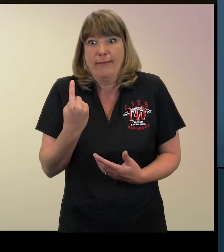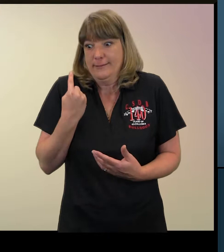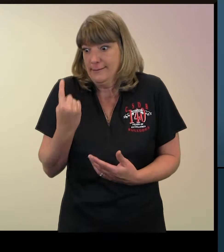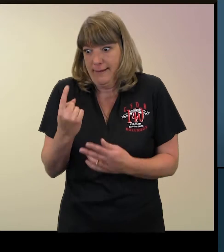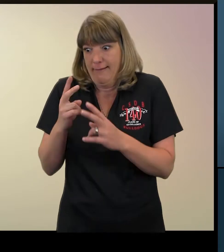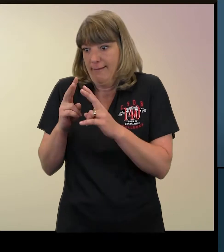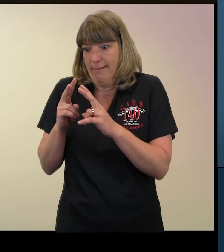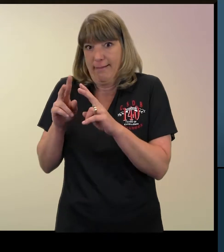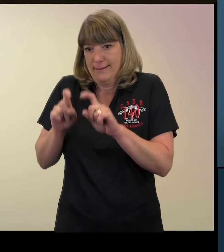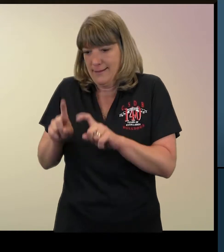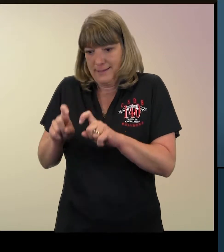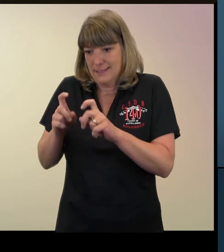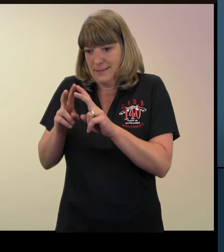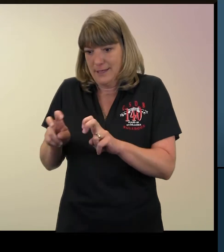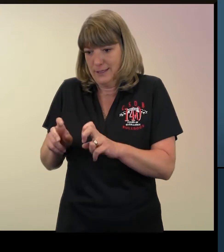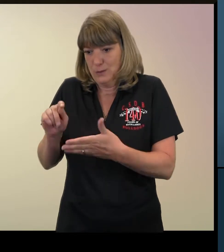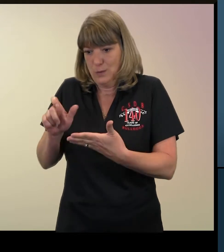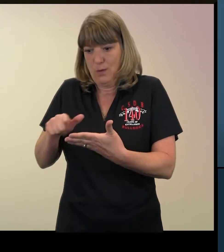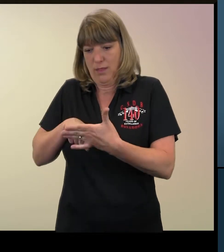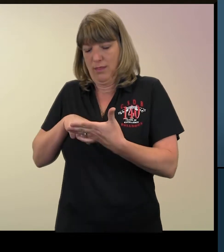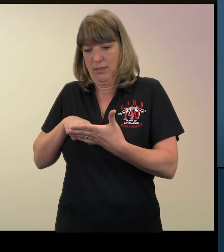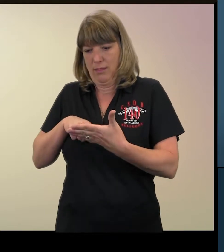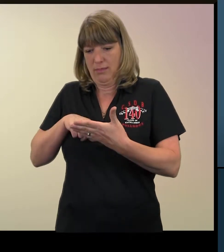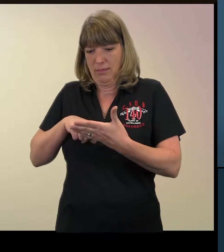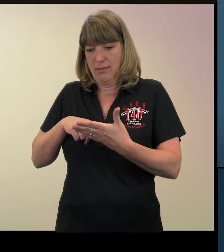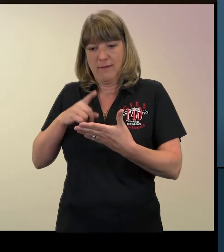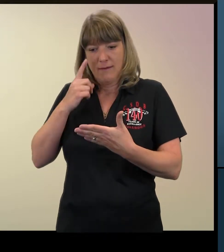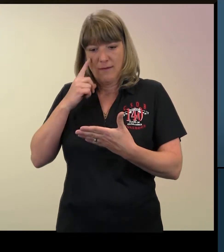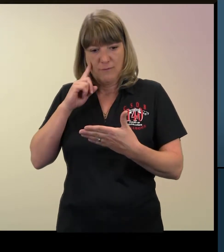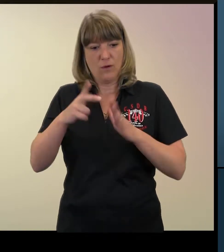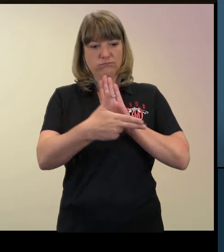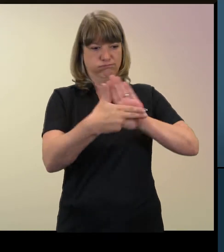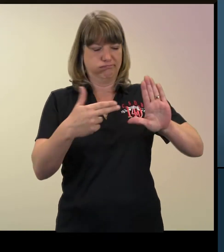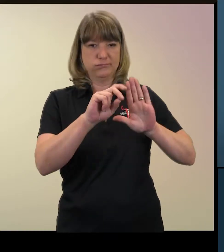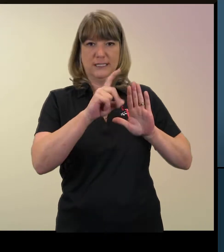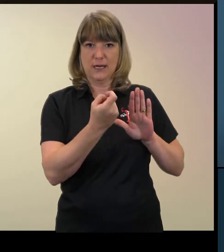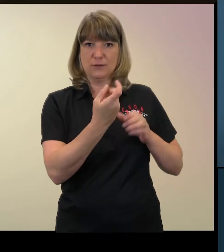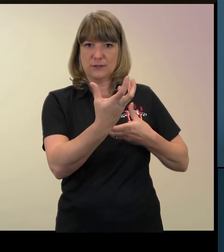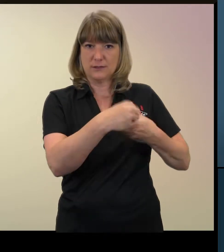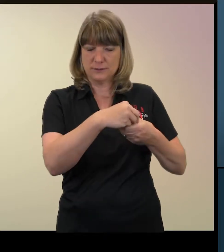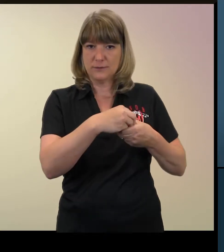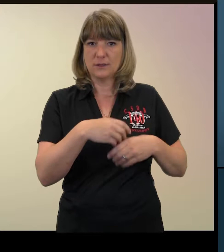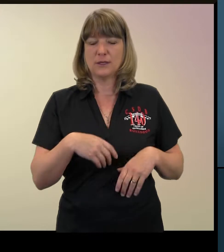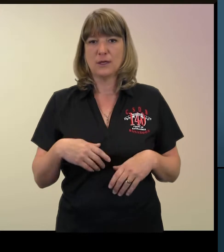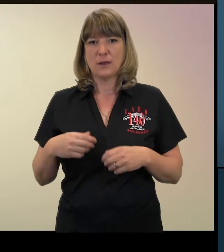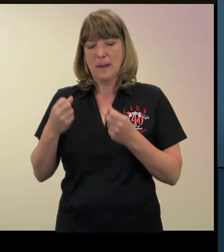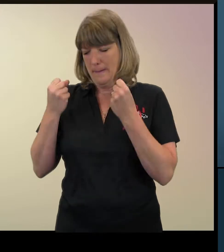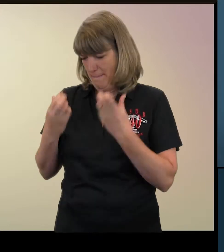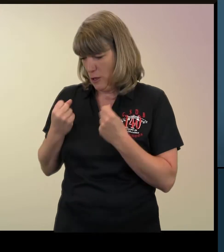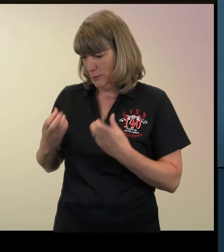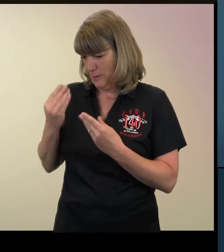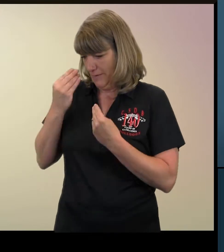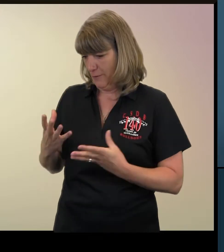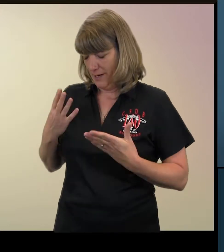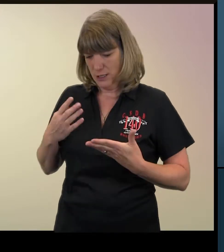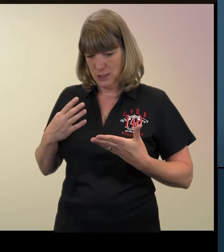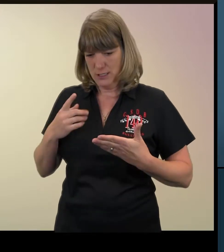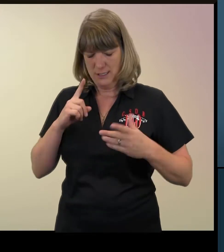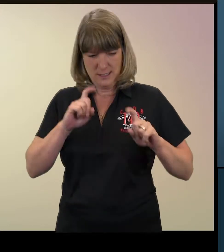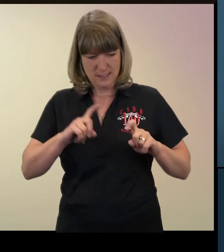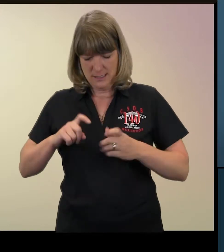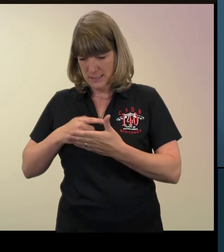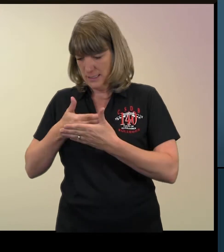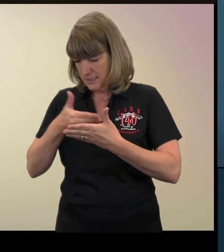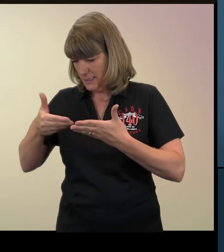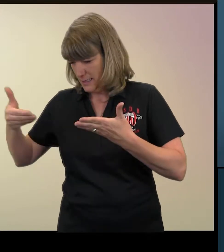assessment tool for diagnosing autism. Instead, we want to have multiple sources of information. We'll